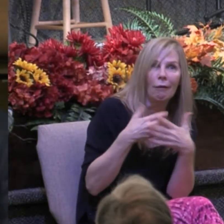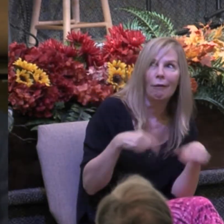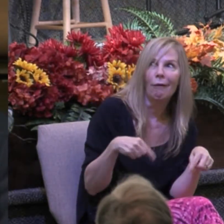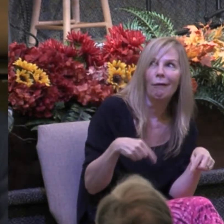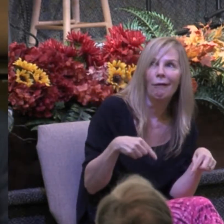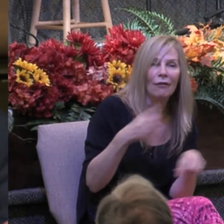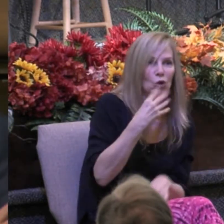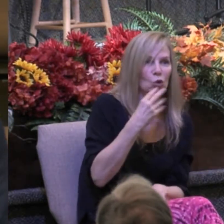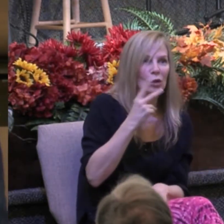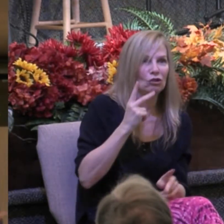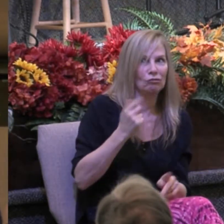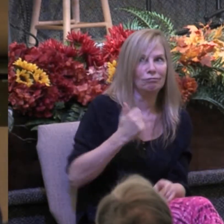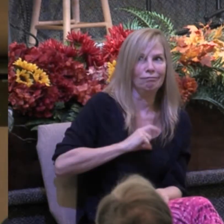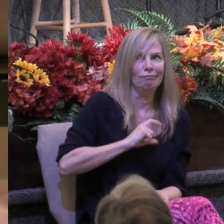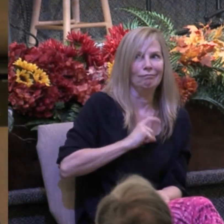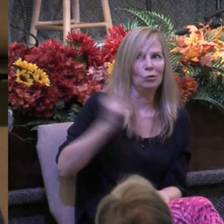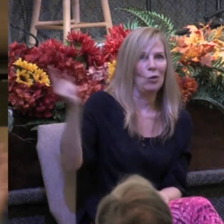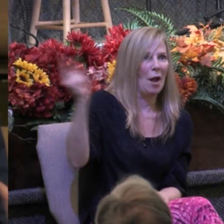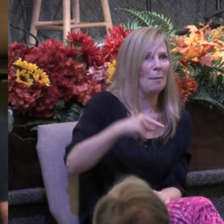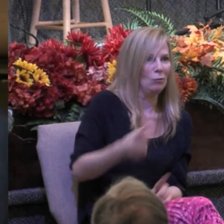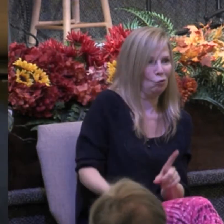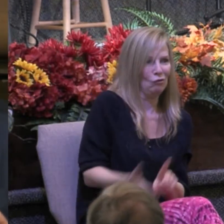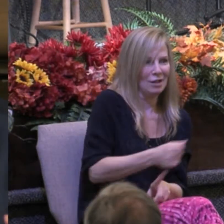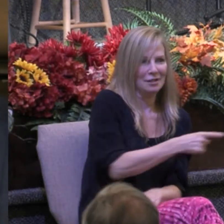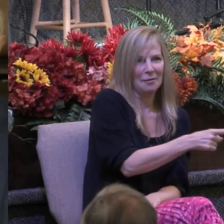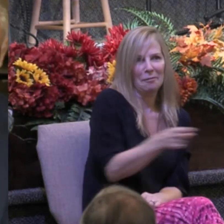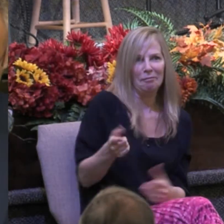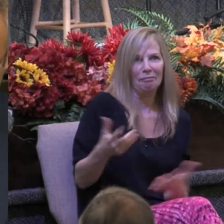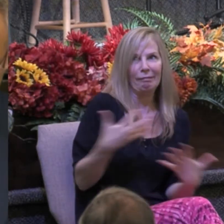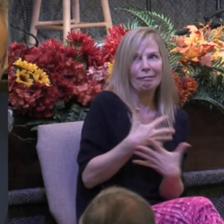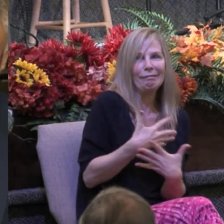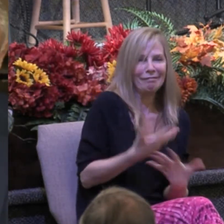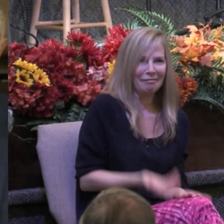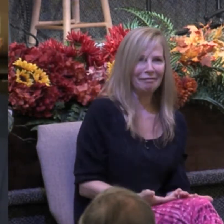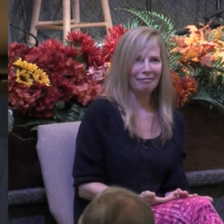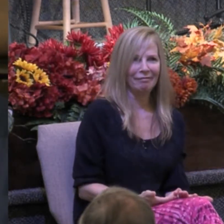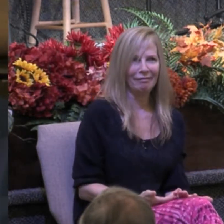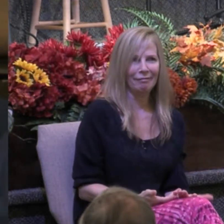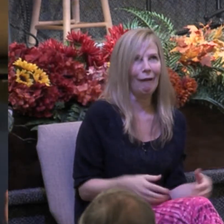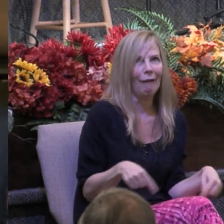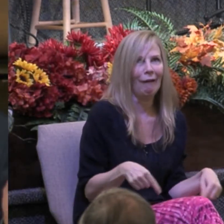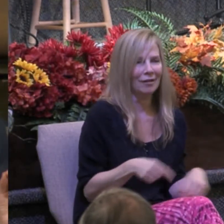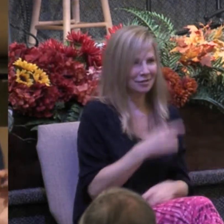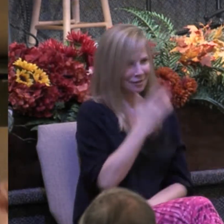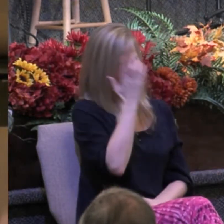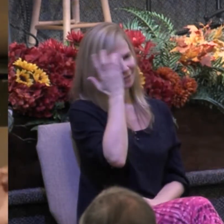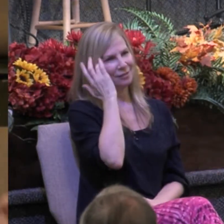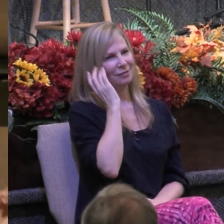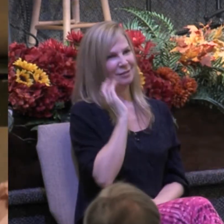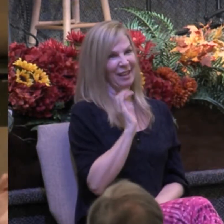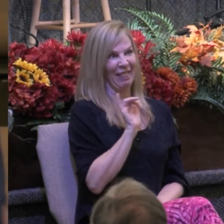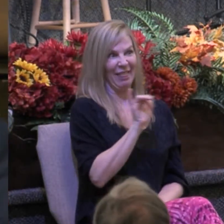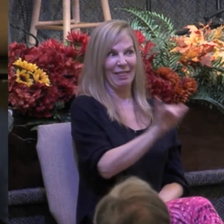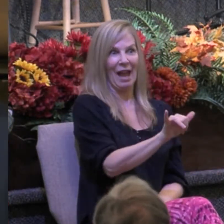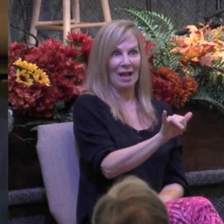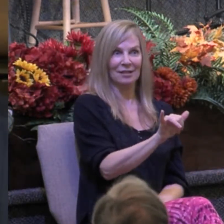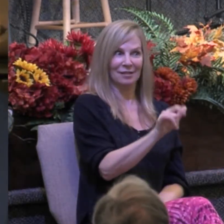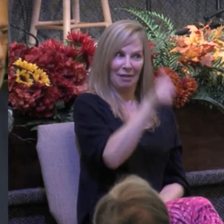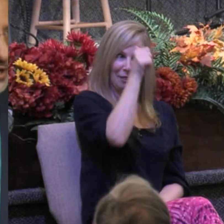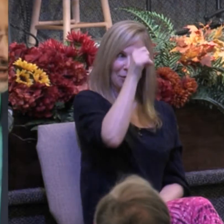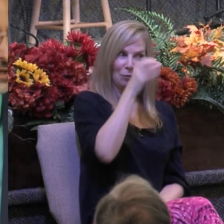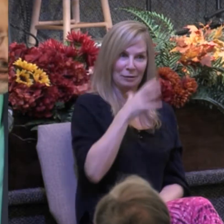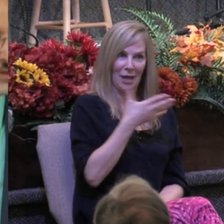the Jewish authorities who they thought might be coming after them. Listen, that's how these men